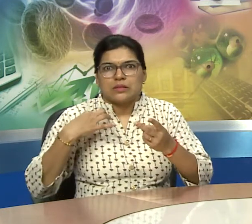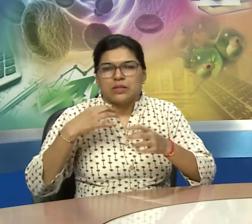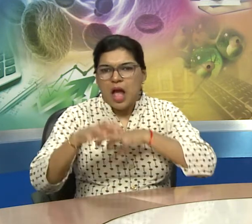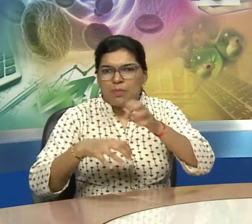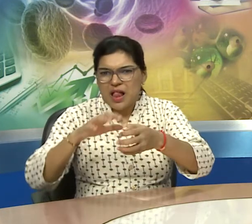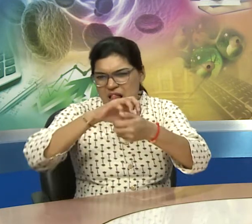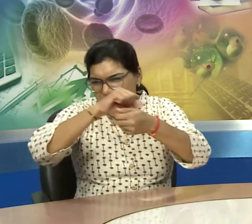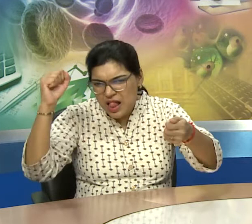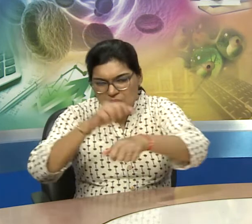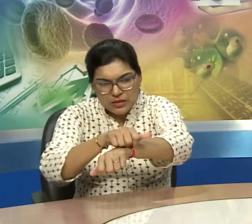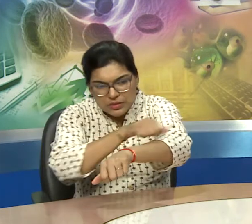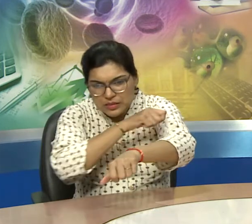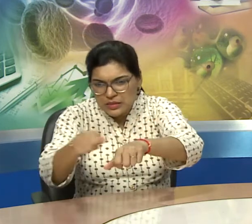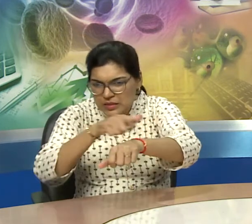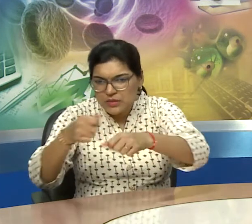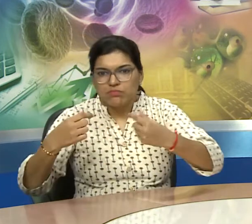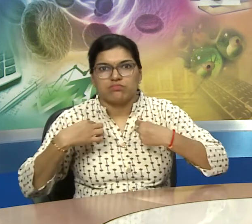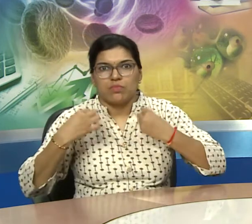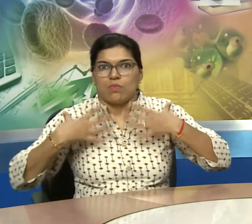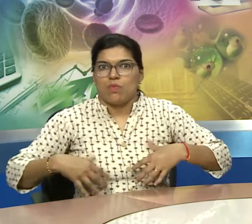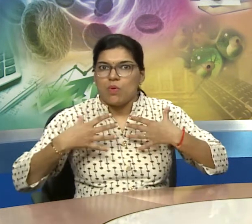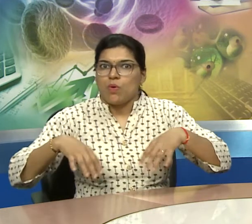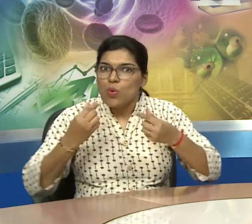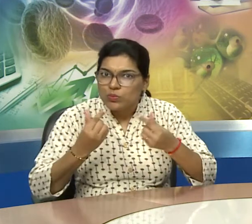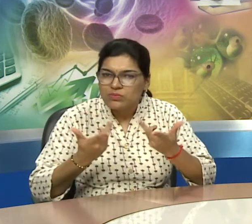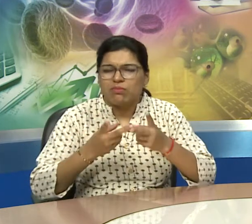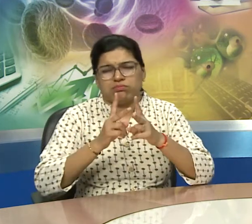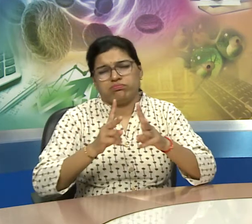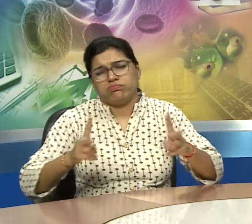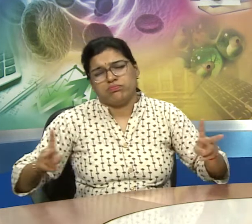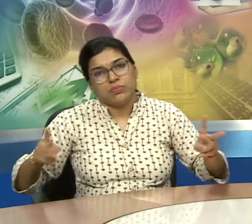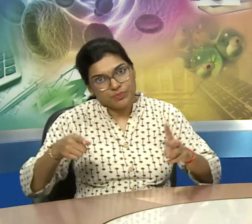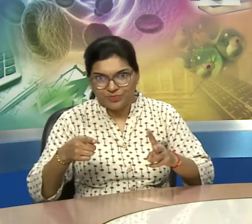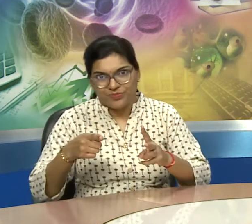among the people who were living in society.